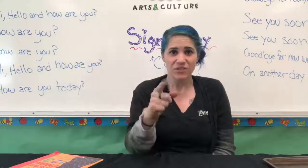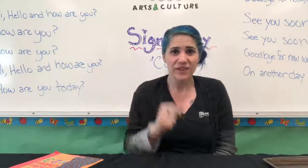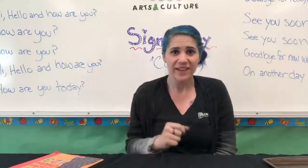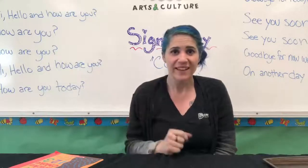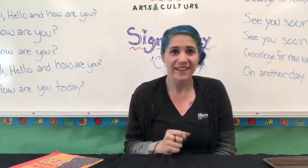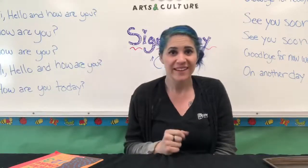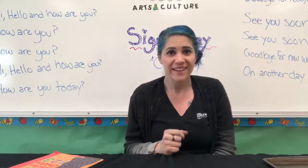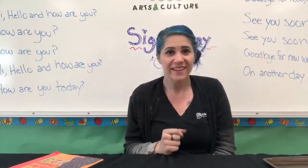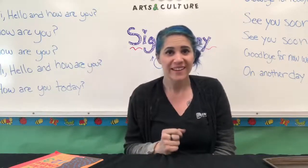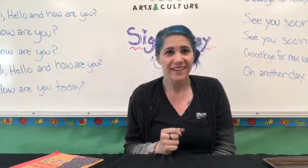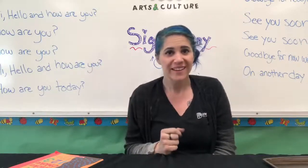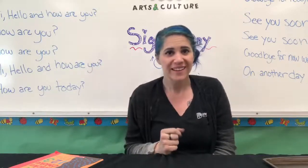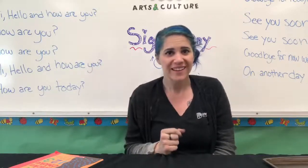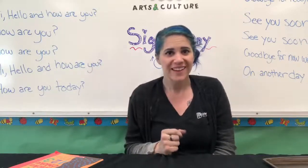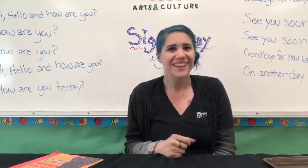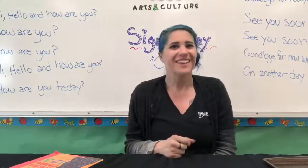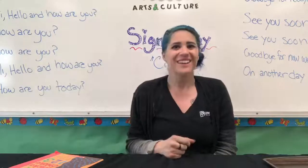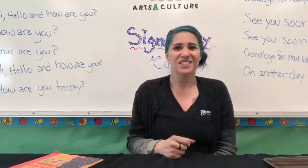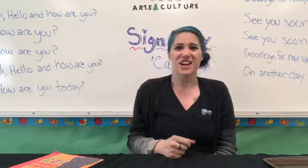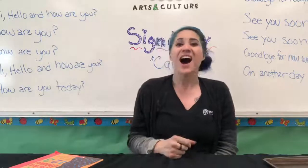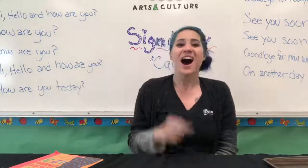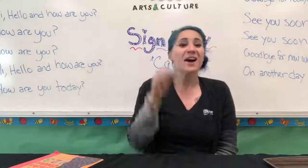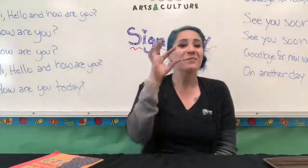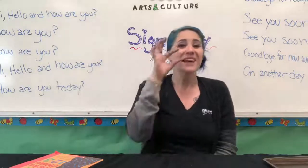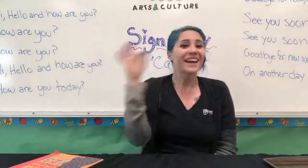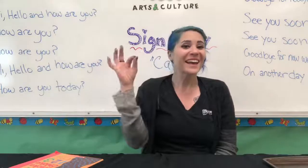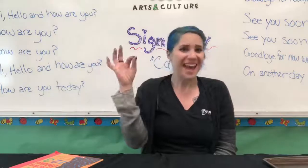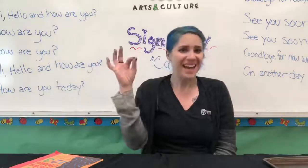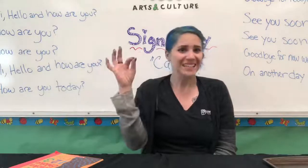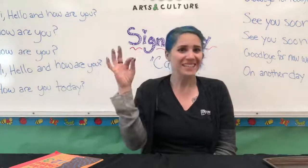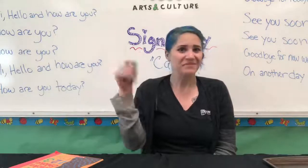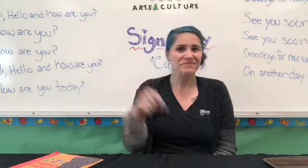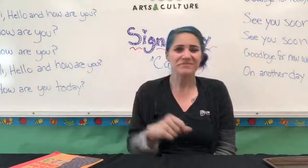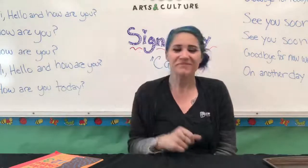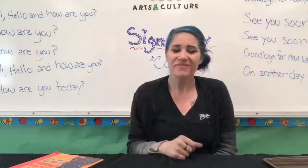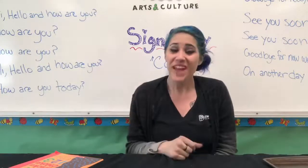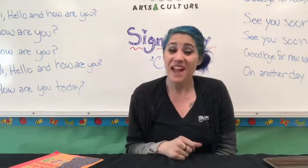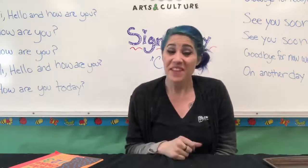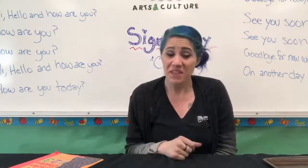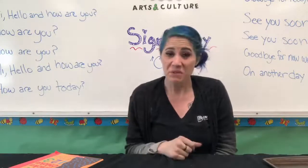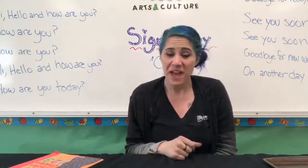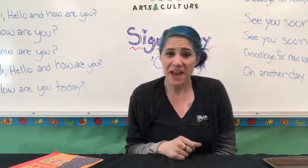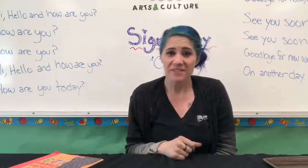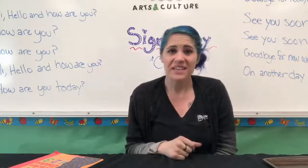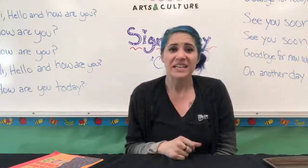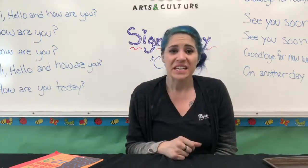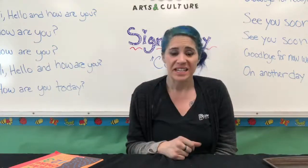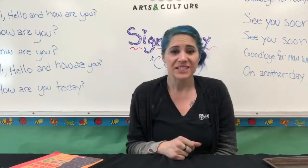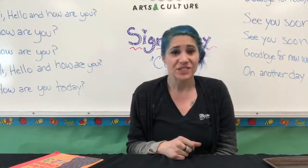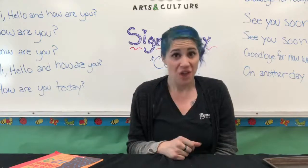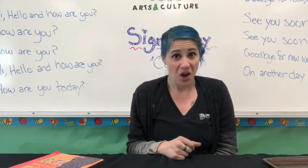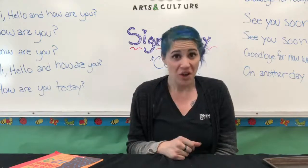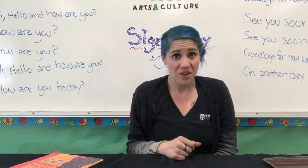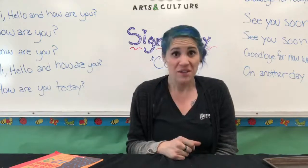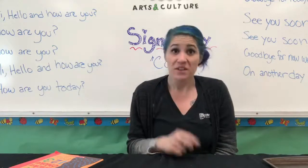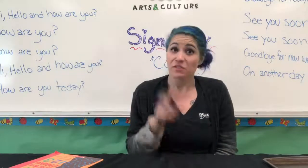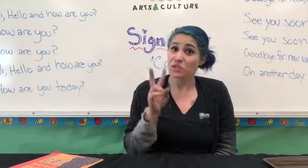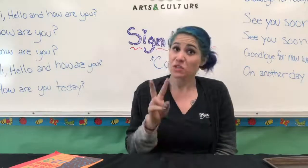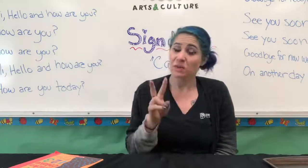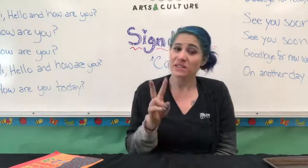it? Good job, cat. And the other one we have is dog. Now there's two ways to